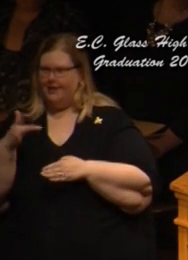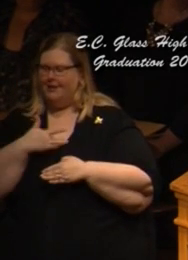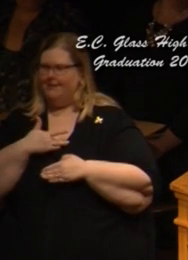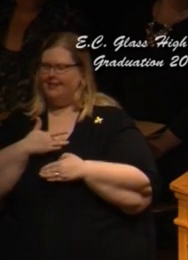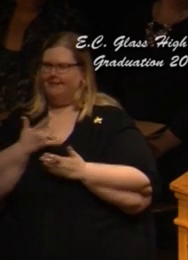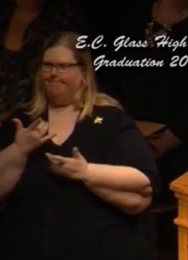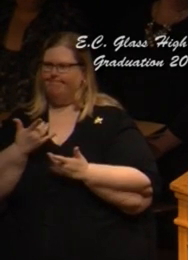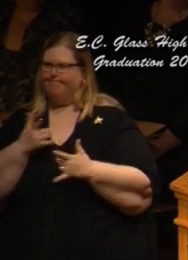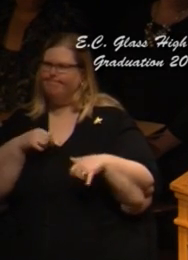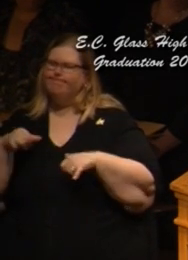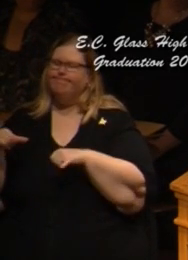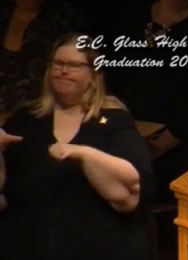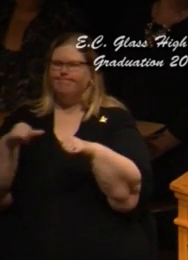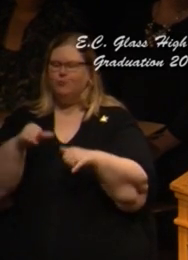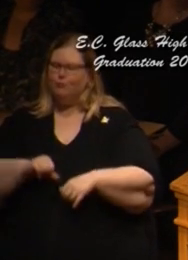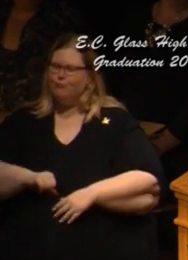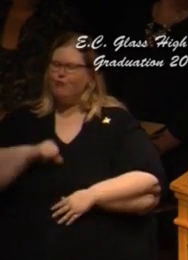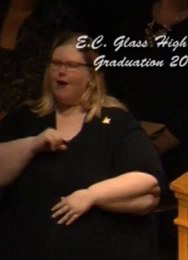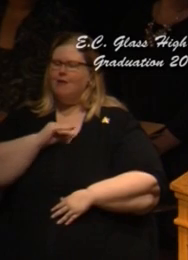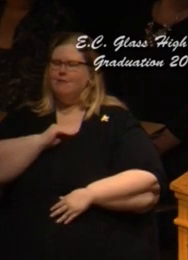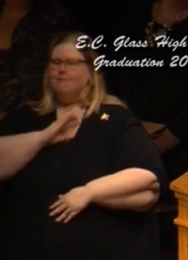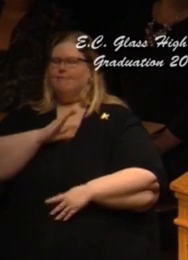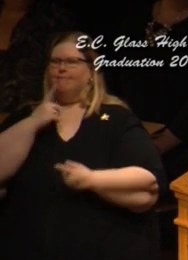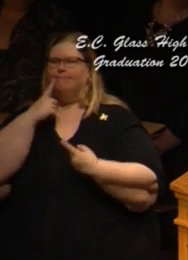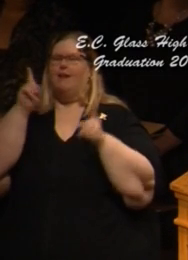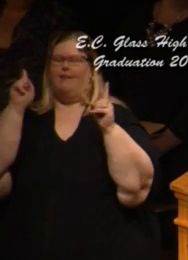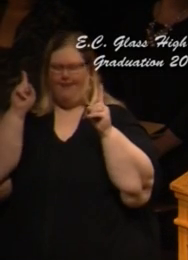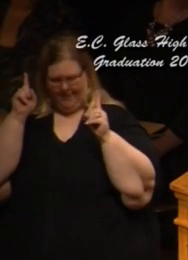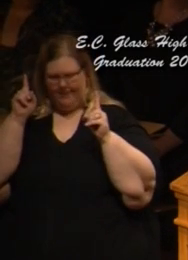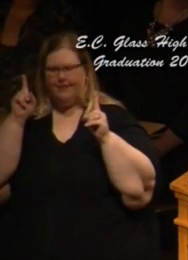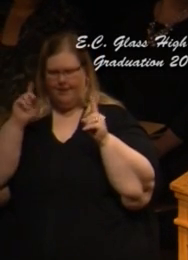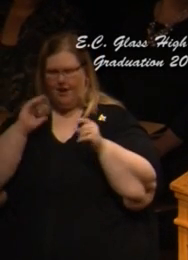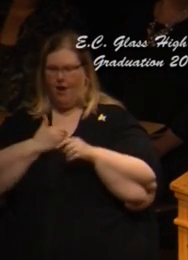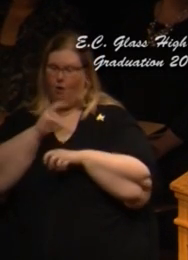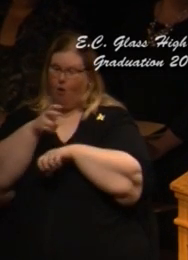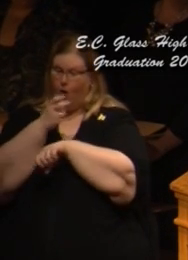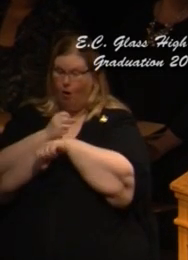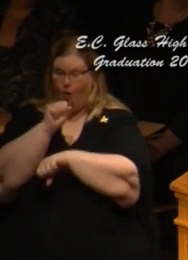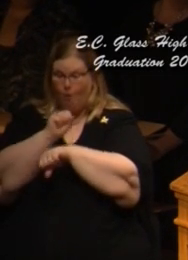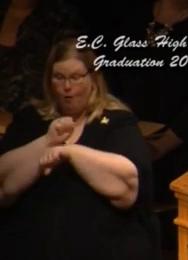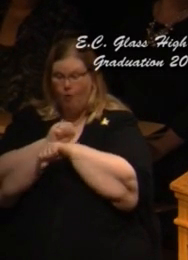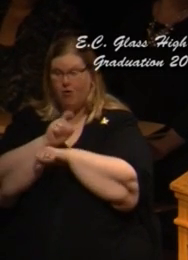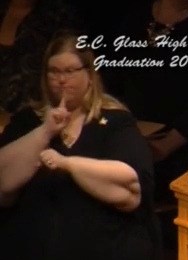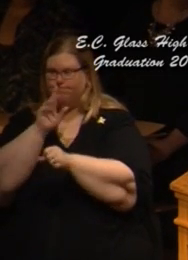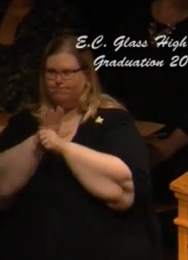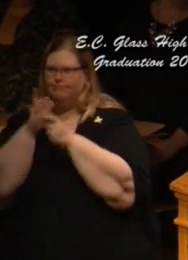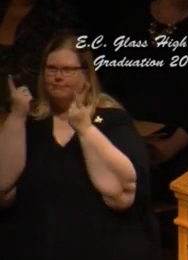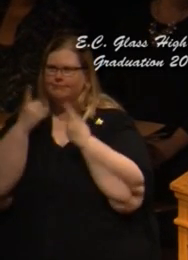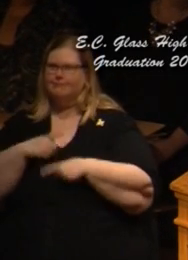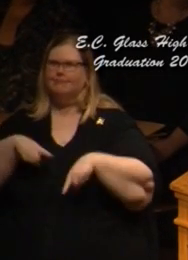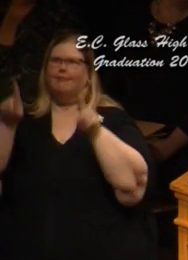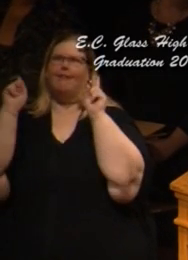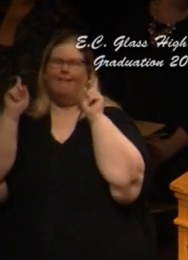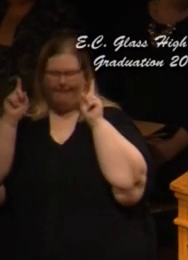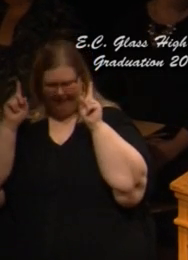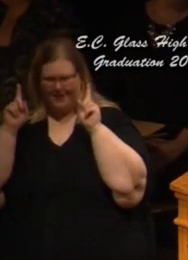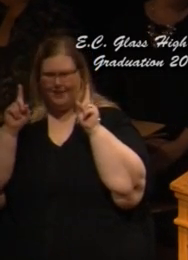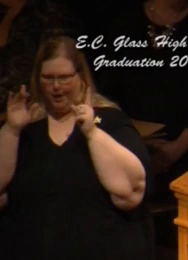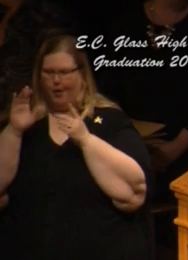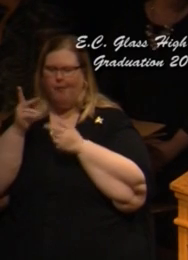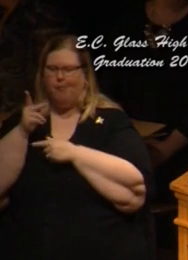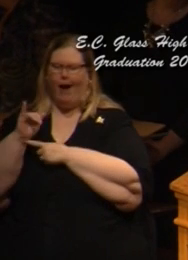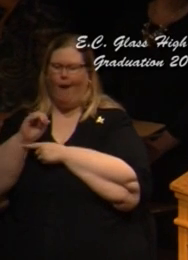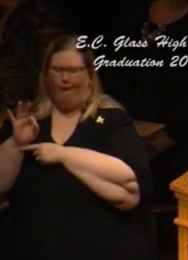same sense of pride and accomplishment as I do. Our hard work and dedication has finally paid off.